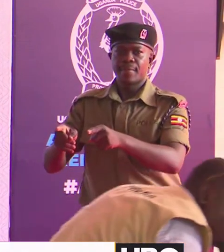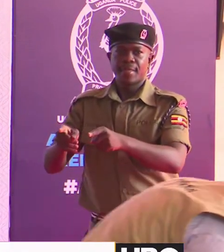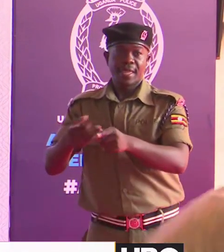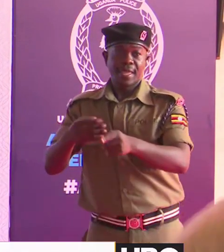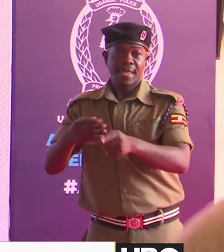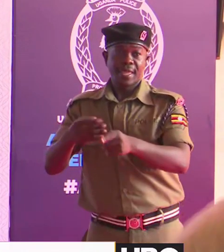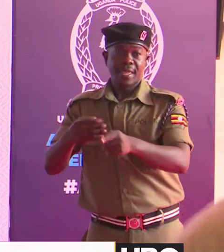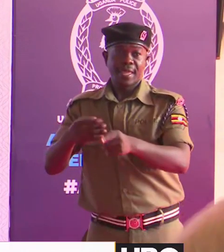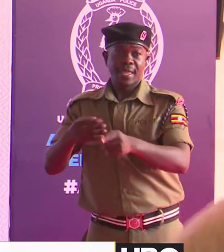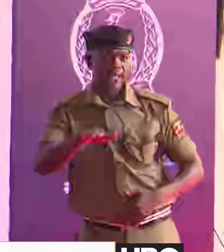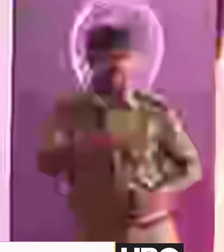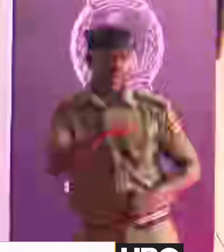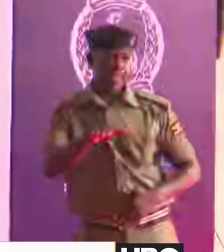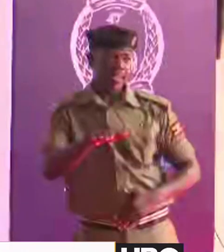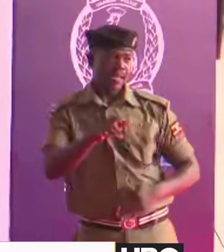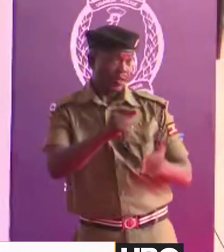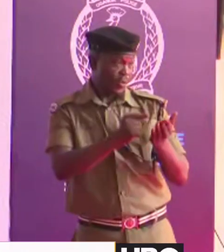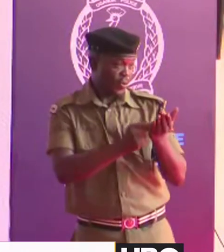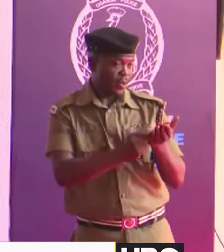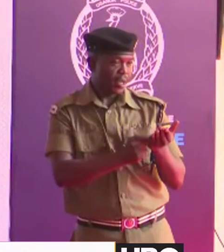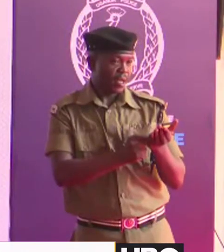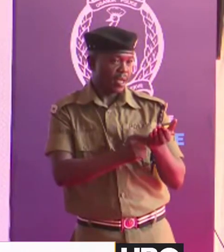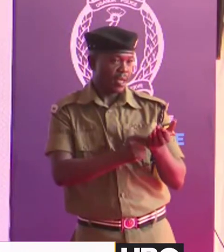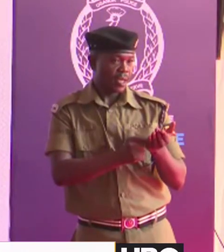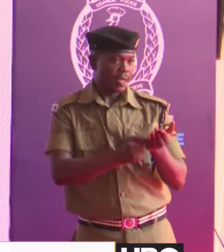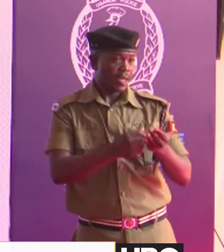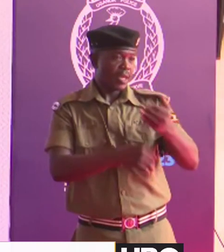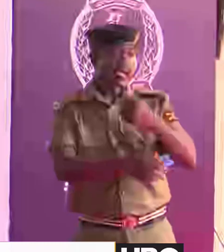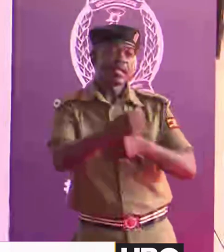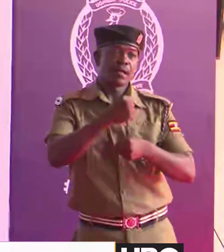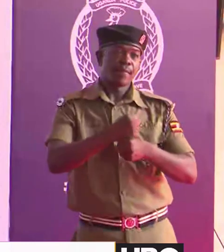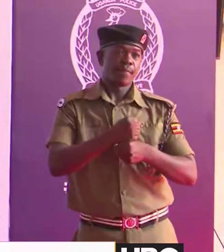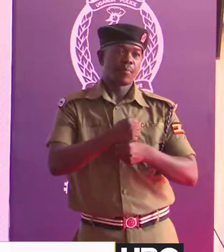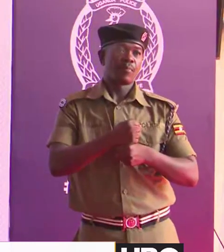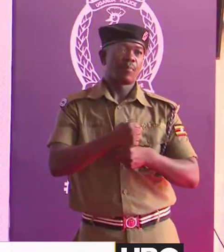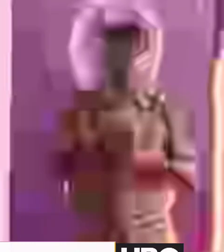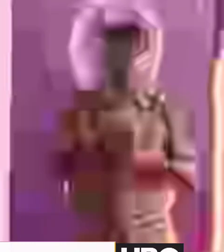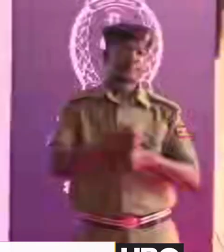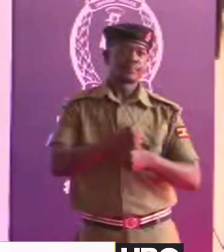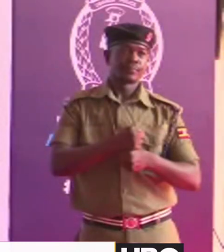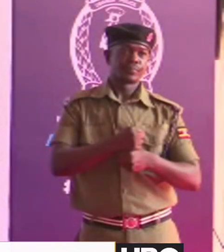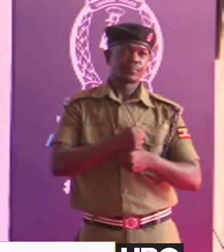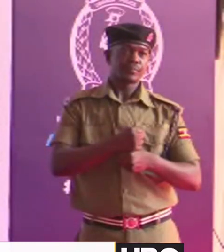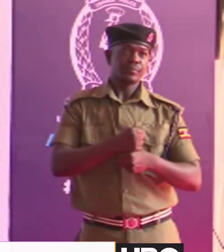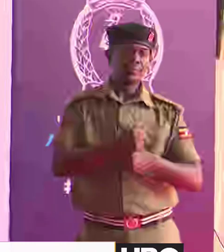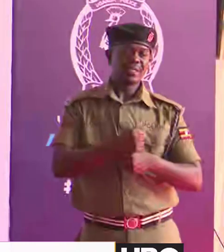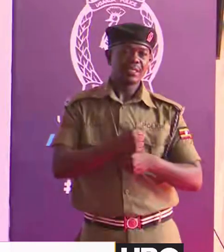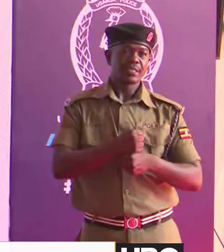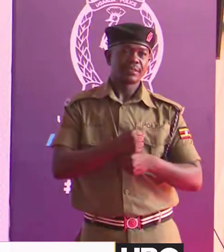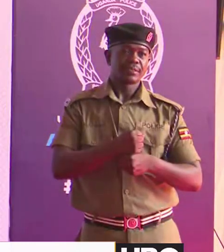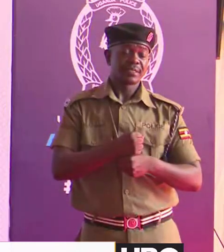police stations of the Uganda Police Force in the year 2023. It is these